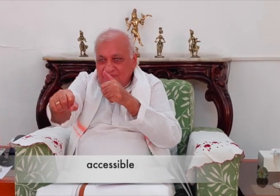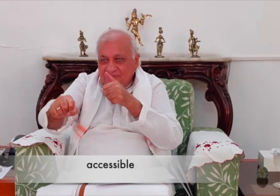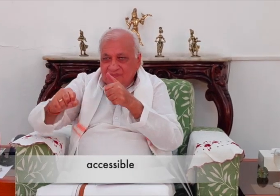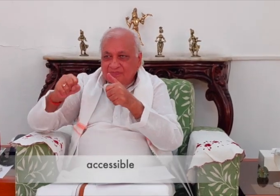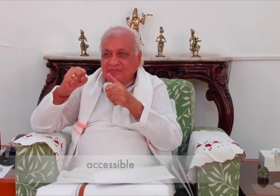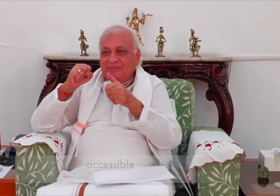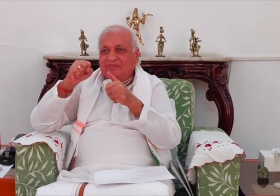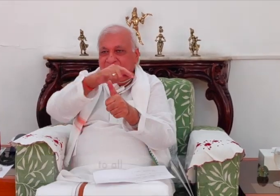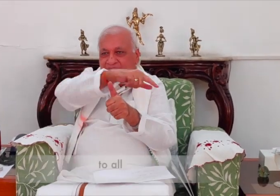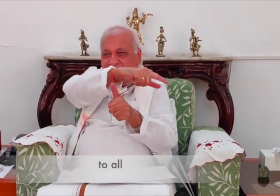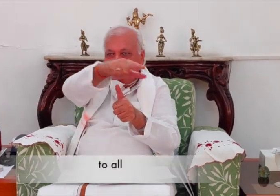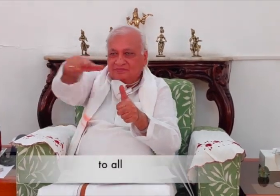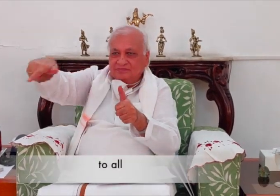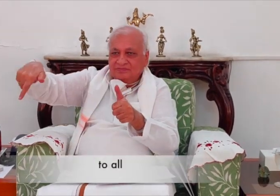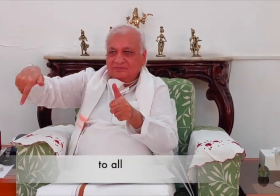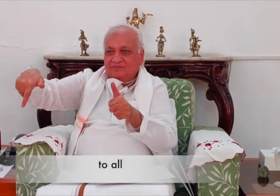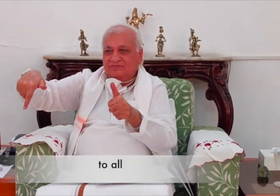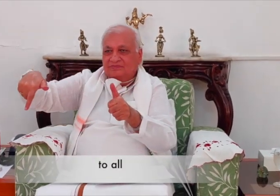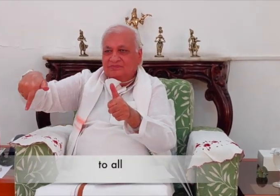accessible to all